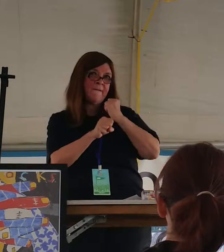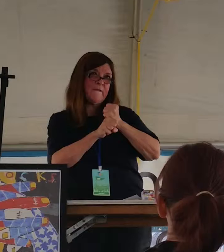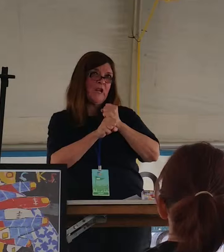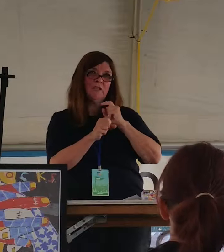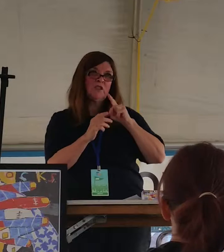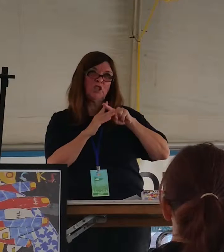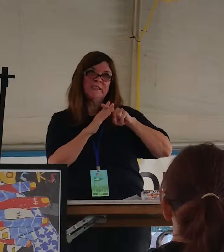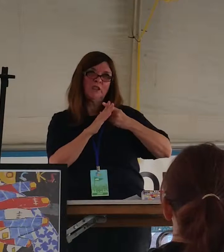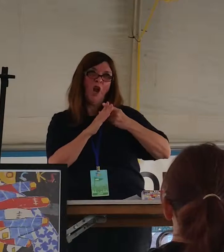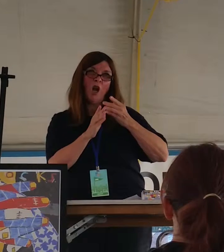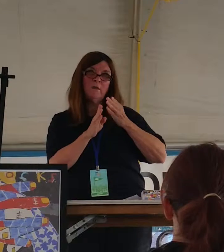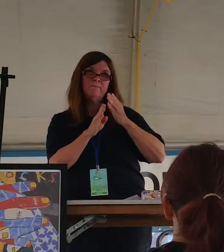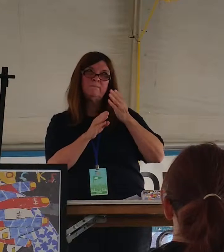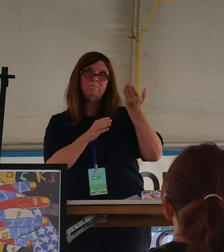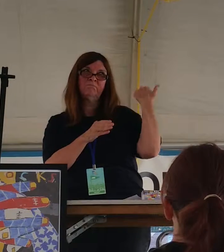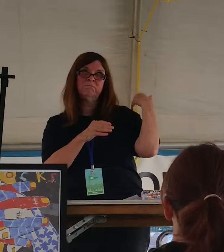That was over 25 years ago.